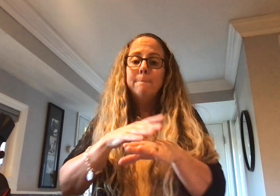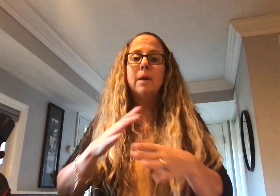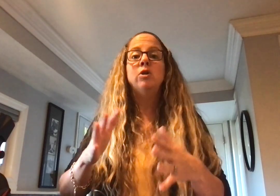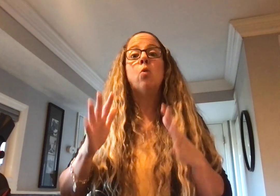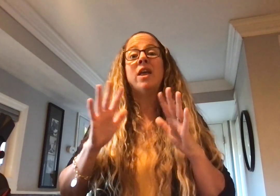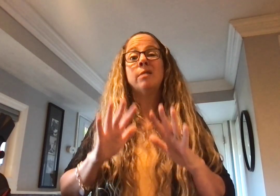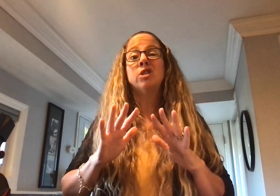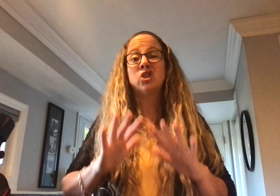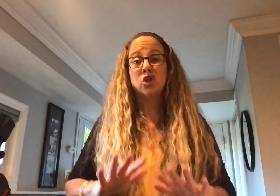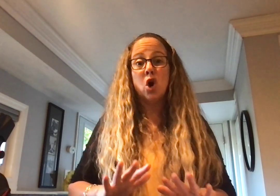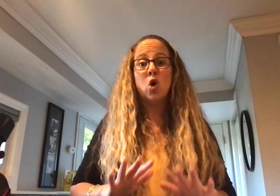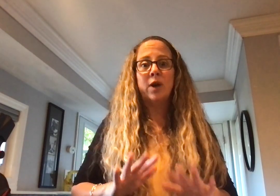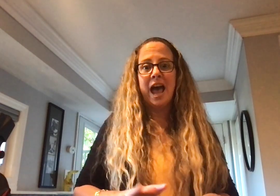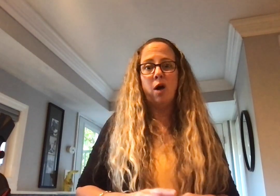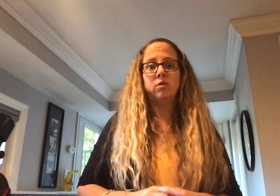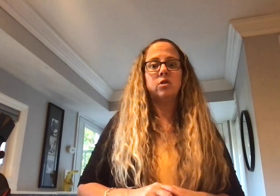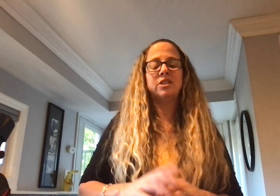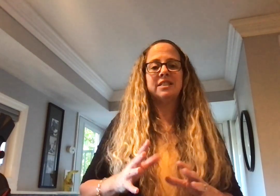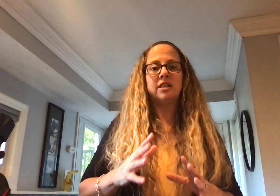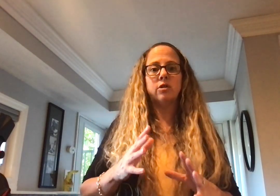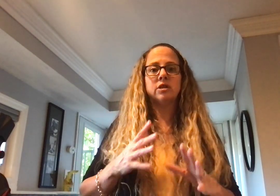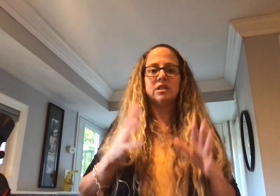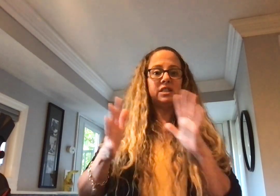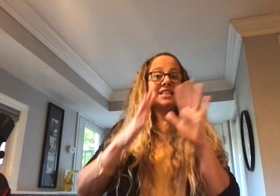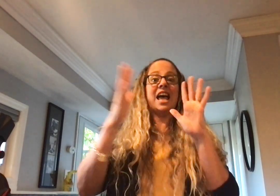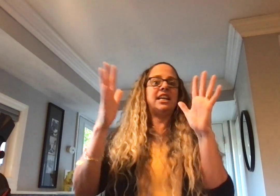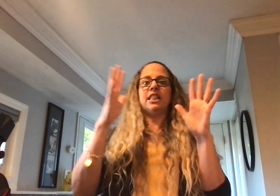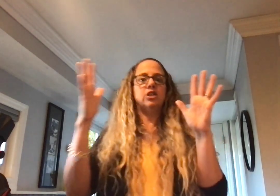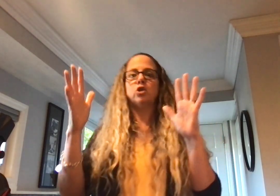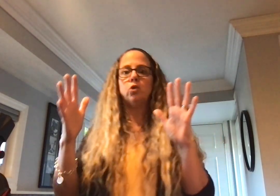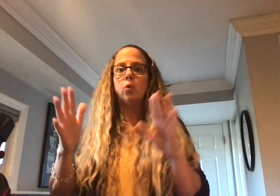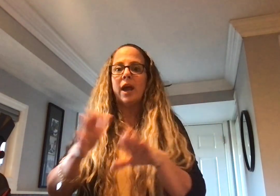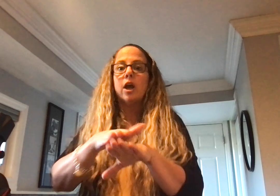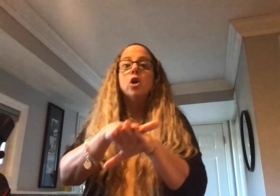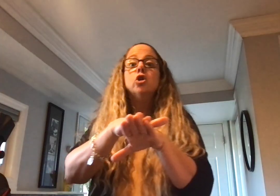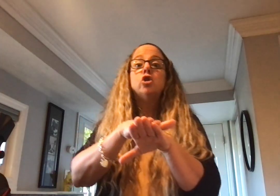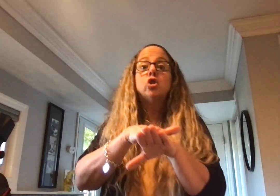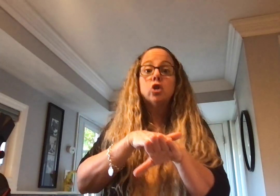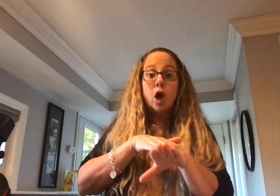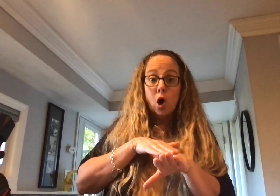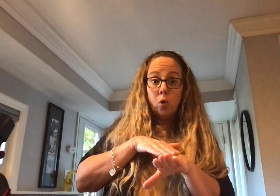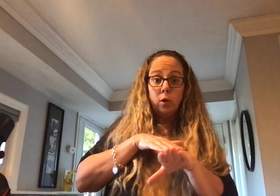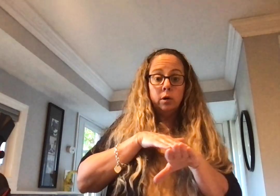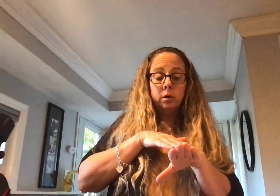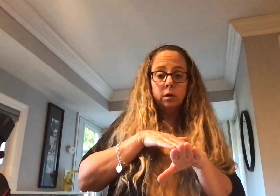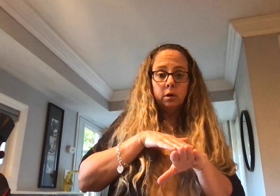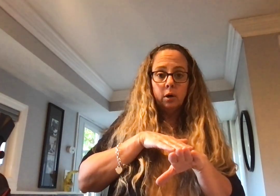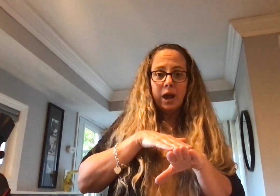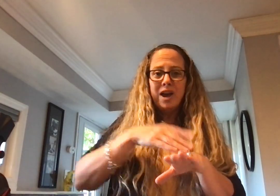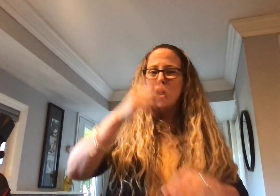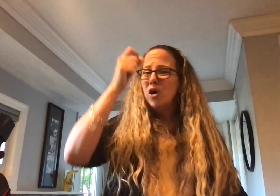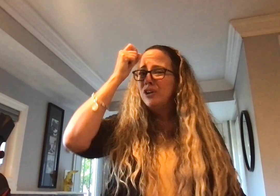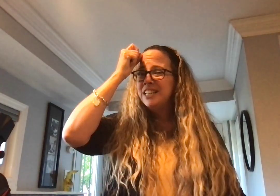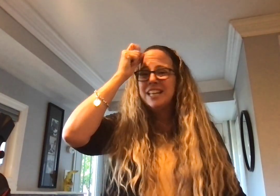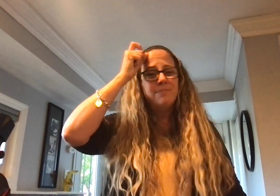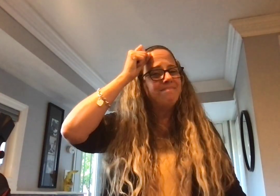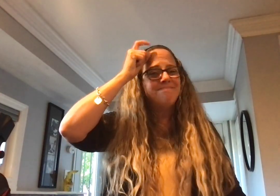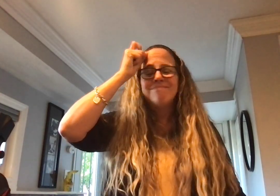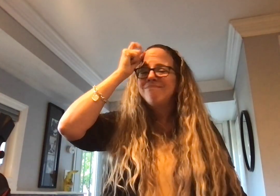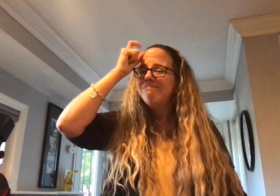Maybe you want them to slow down. They're signing things as too quick. Slow. Okay. You could say,